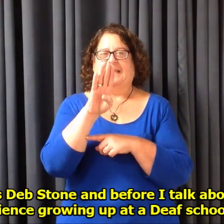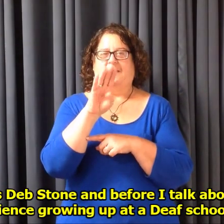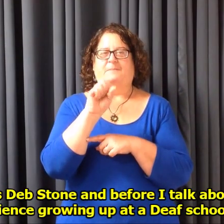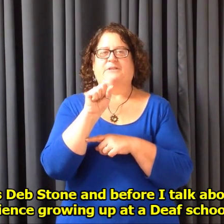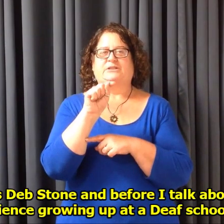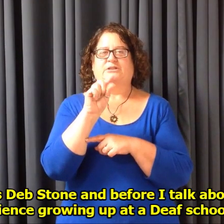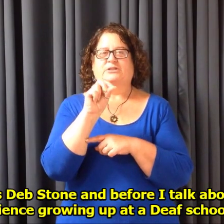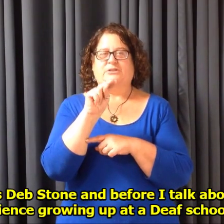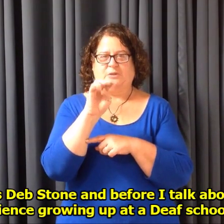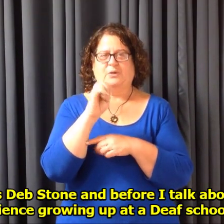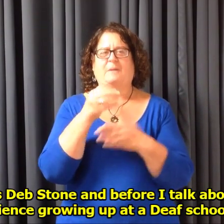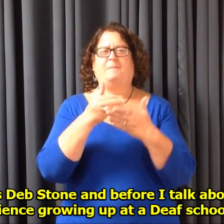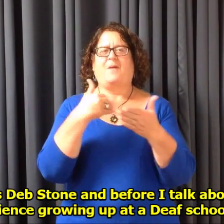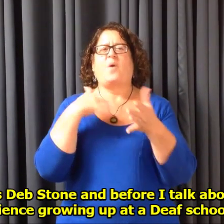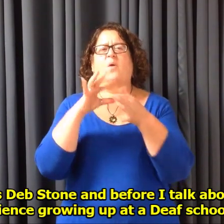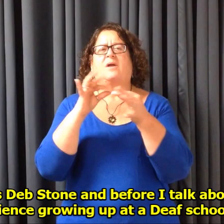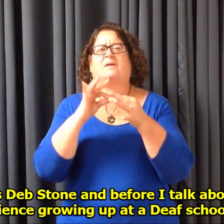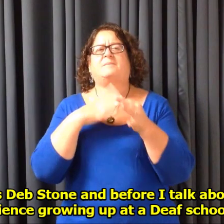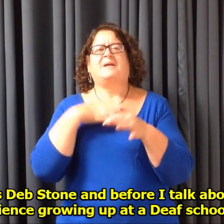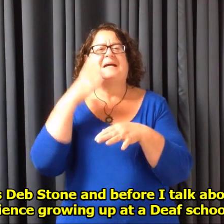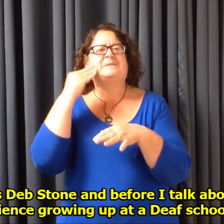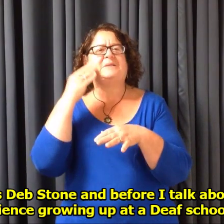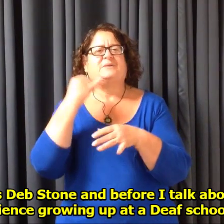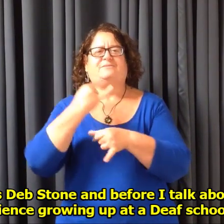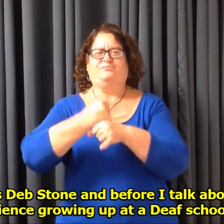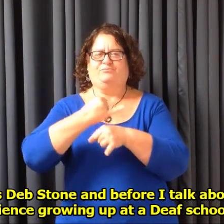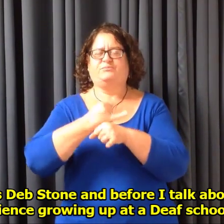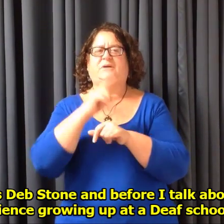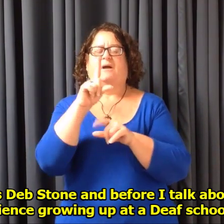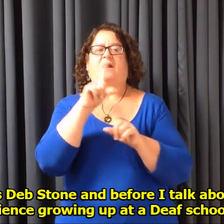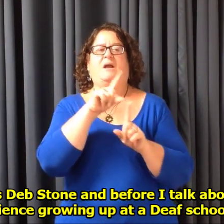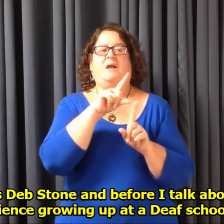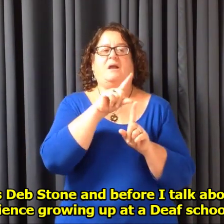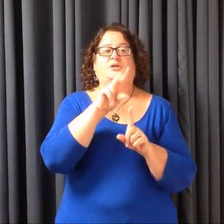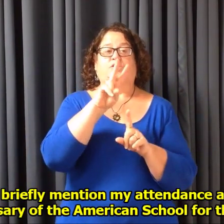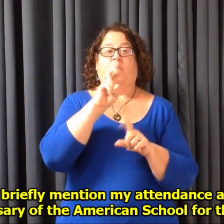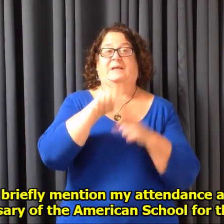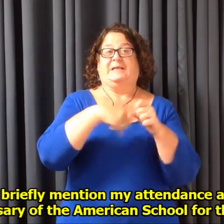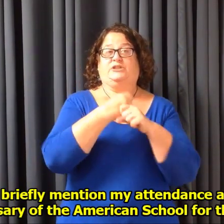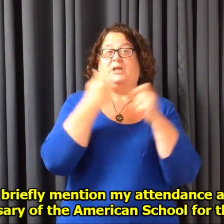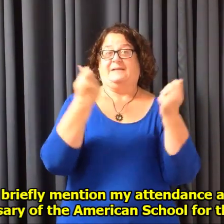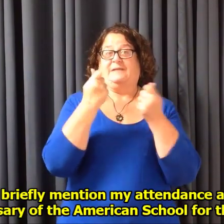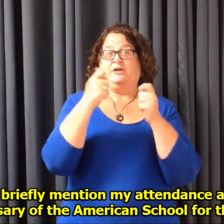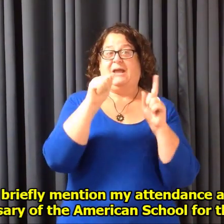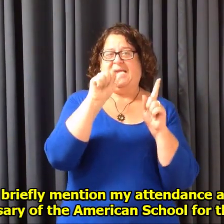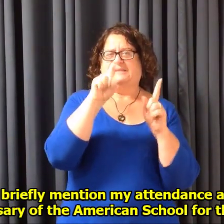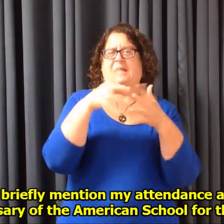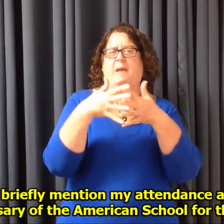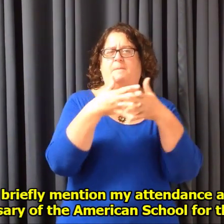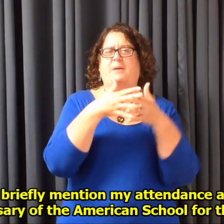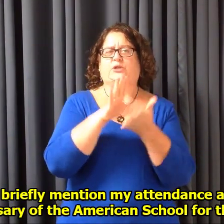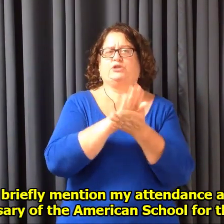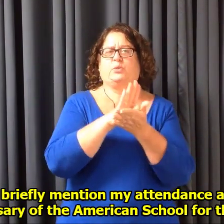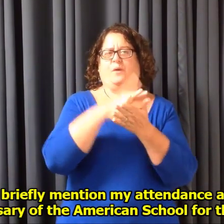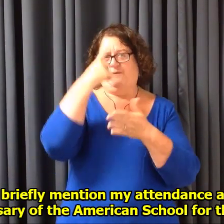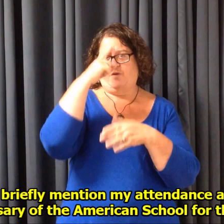My name is Deb Stone, and before I talk about my experience growing up at a deaf school, I first want to briefly mention my attendance at the